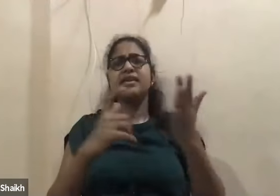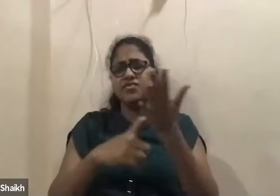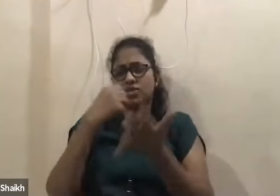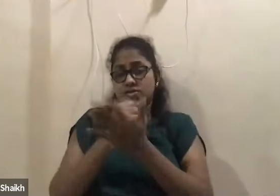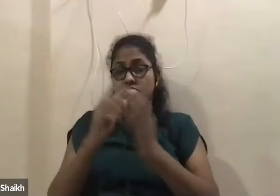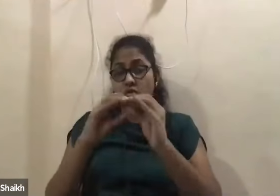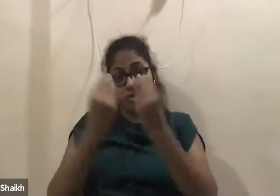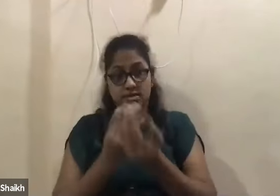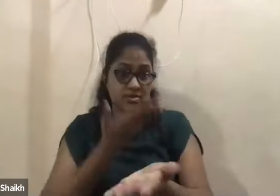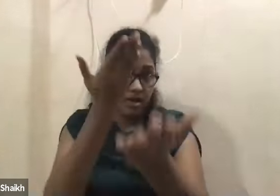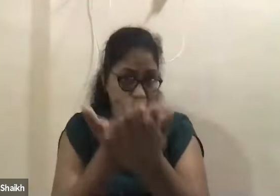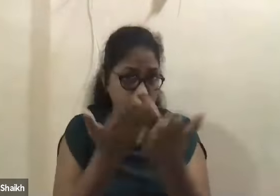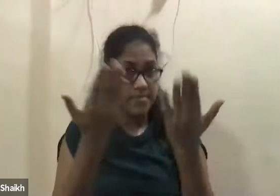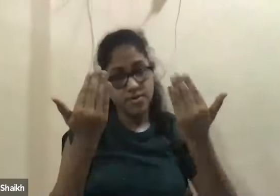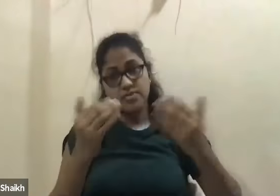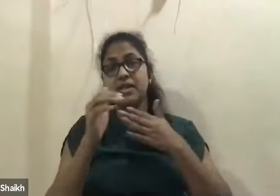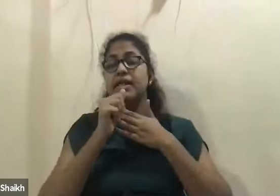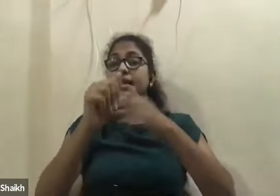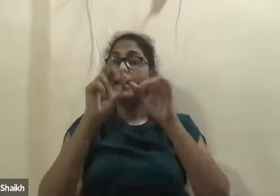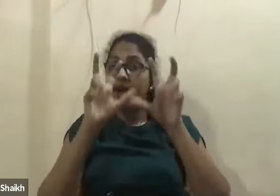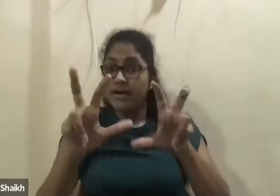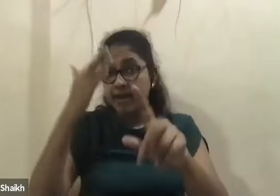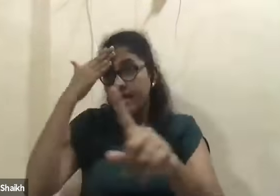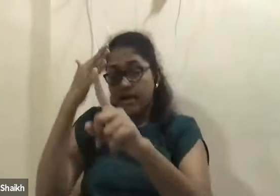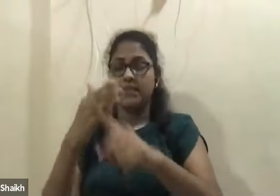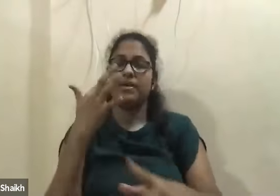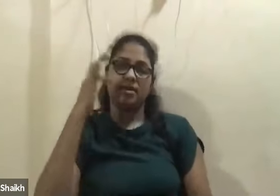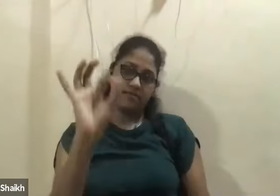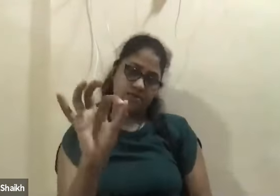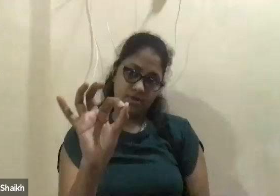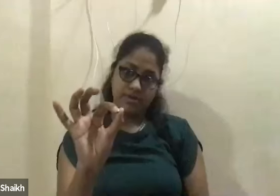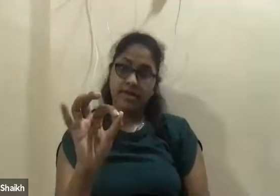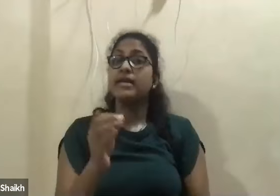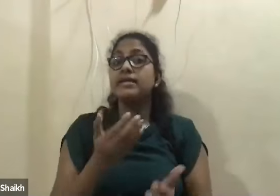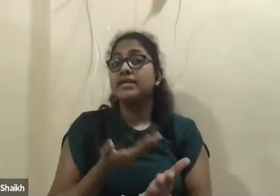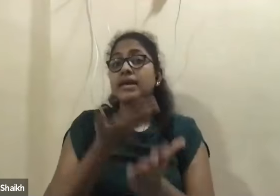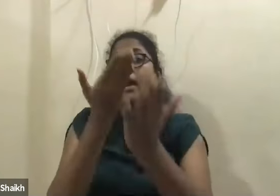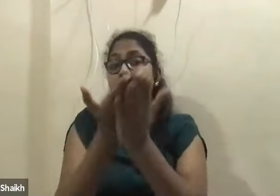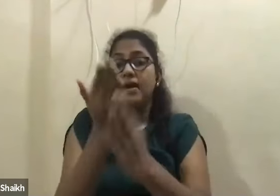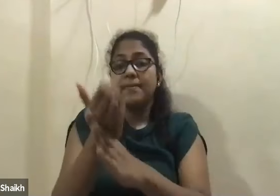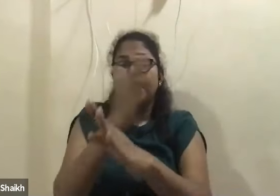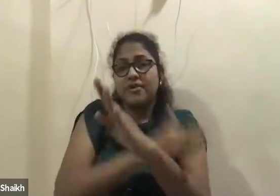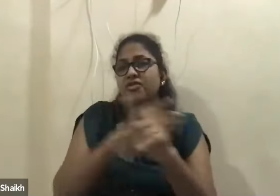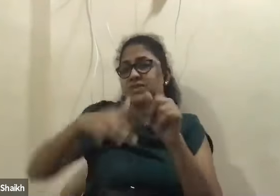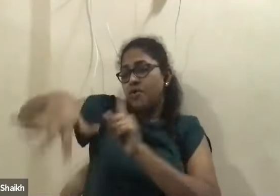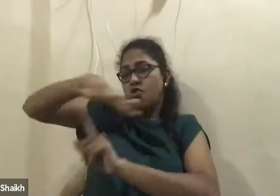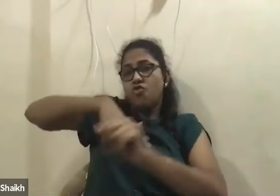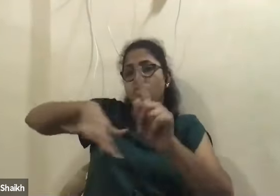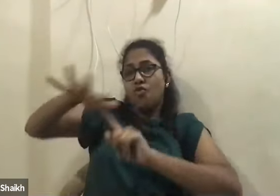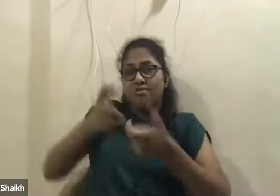said, consent of guardian would be necessary. They apply before a local level committee. So this local level committee is entrusted with